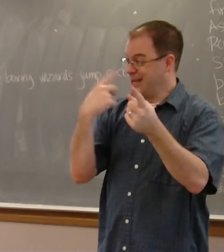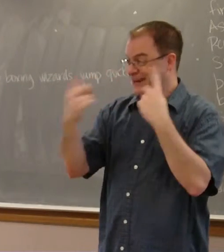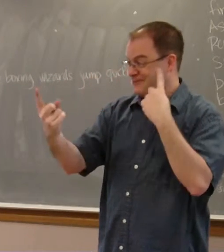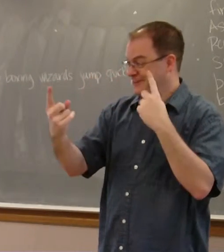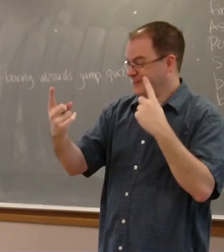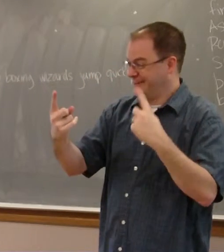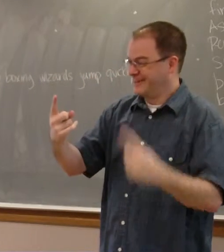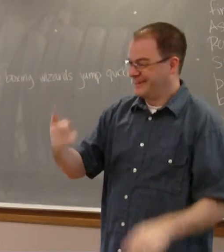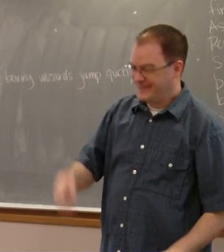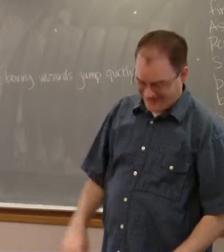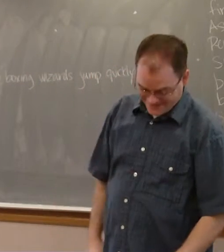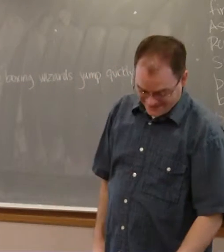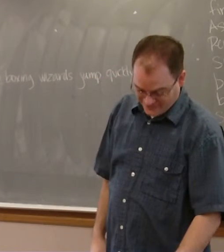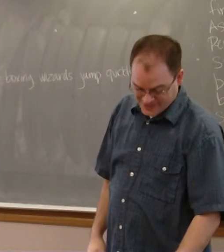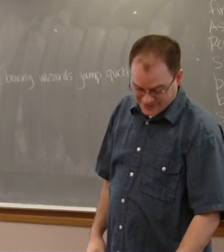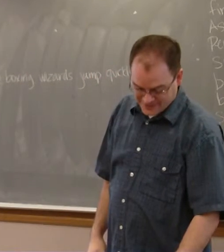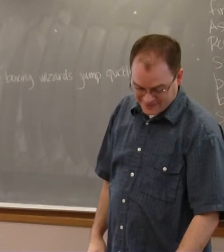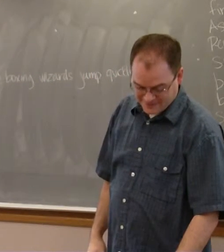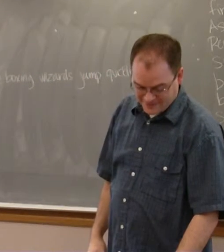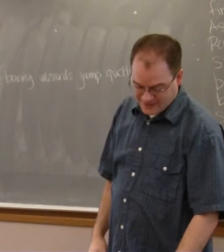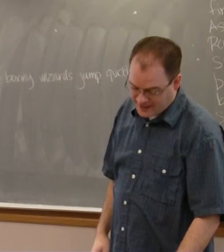understand it visually. Okay.